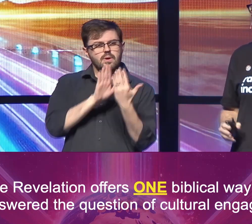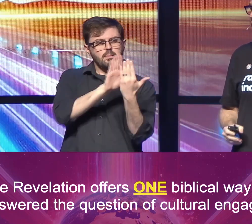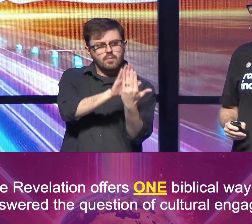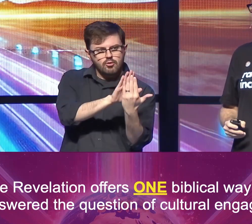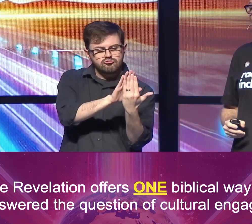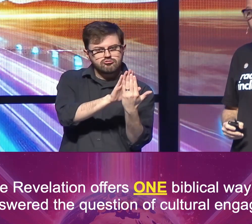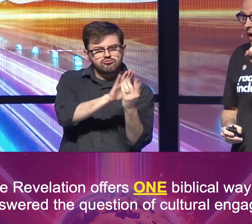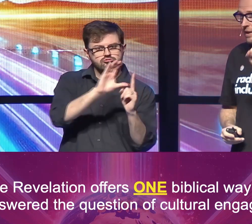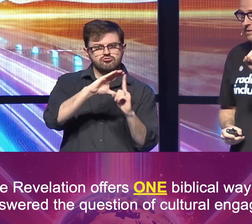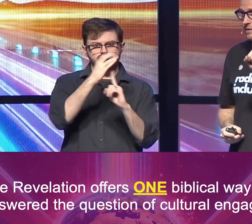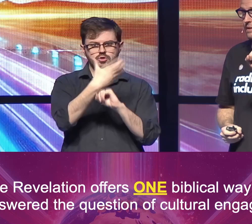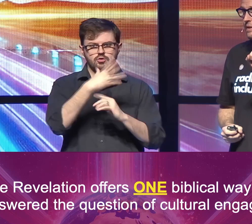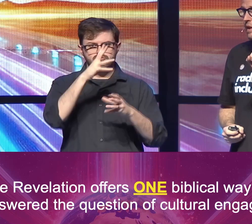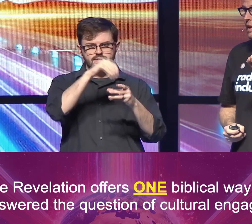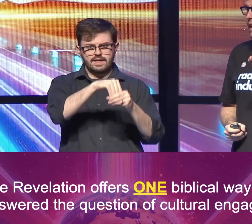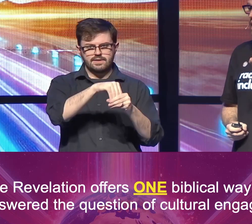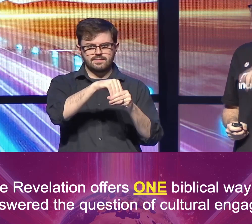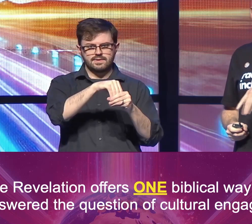engagement. One.